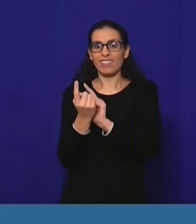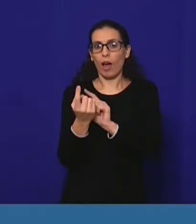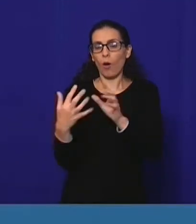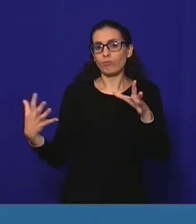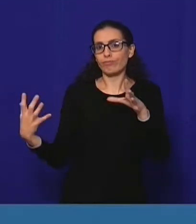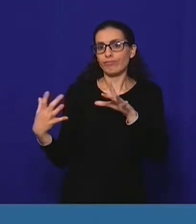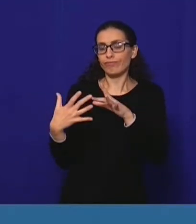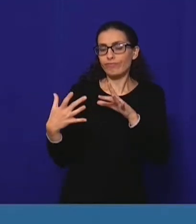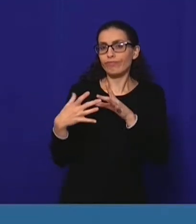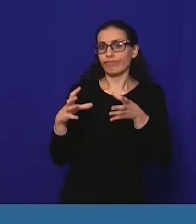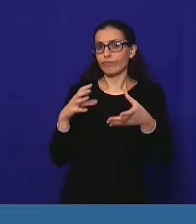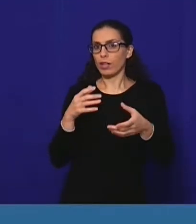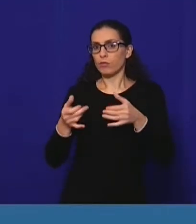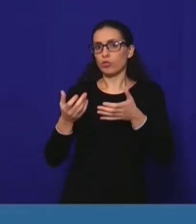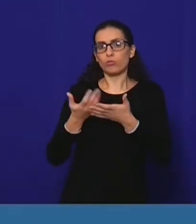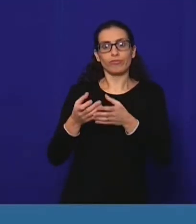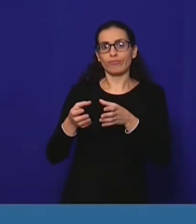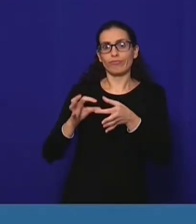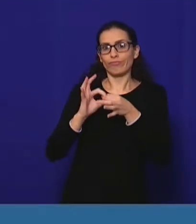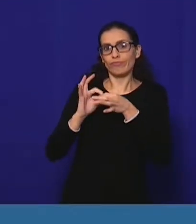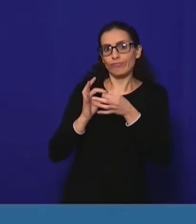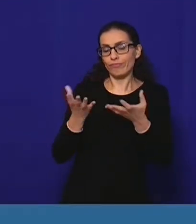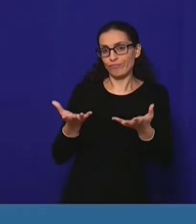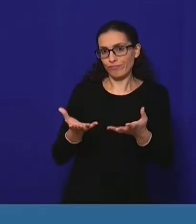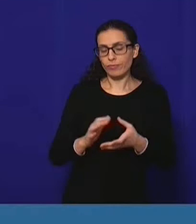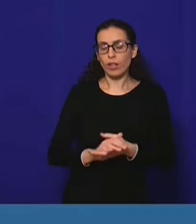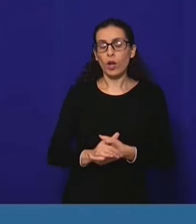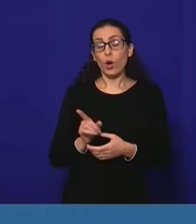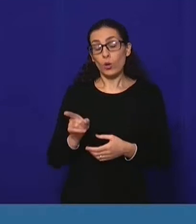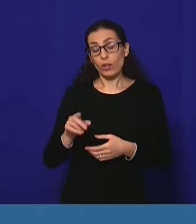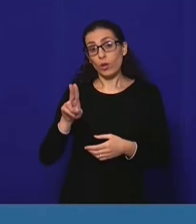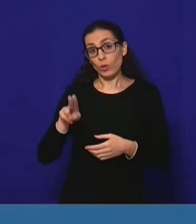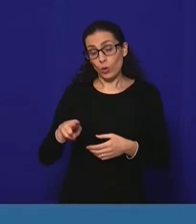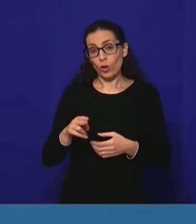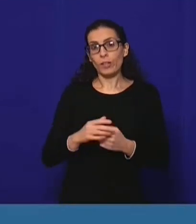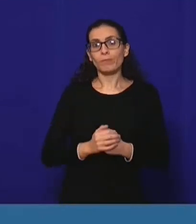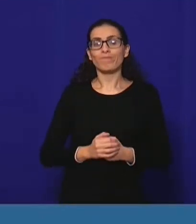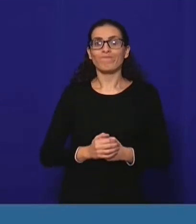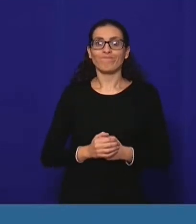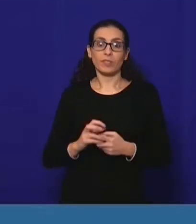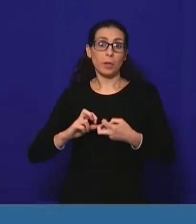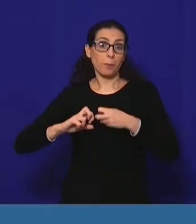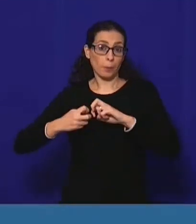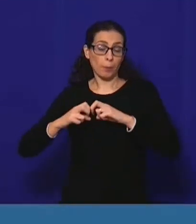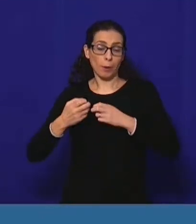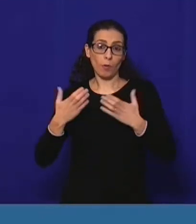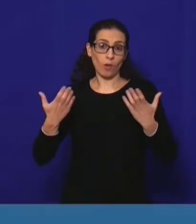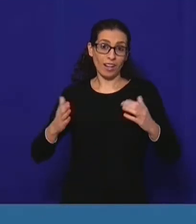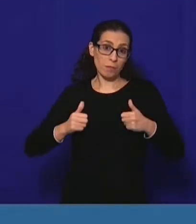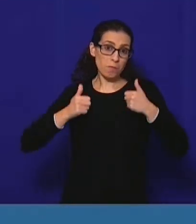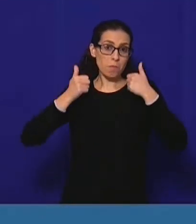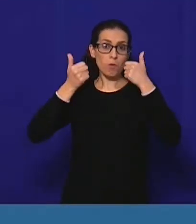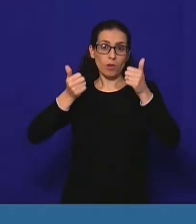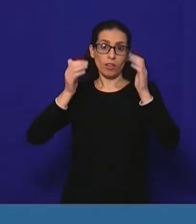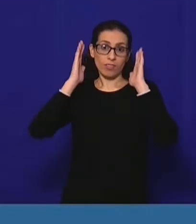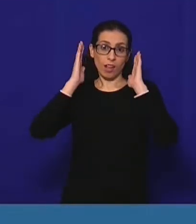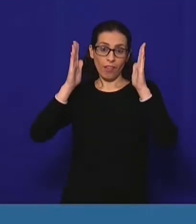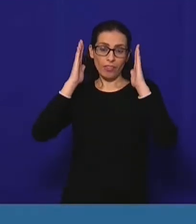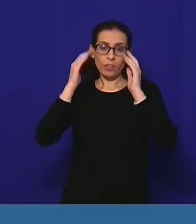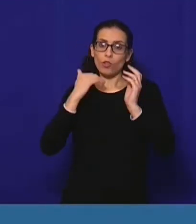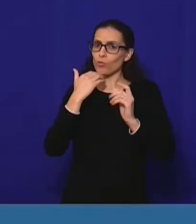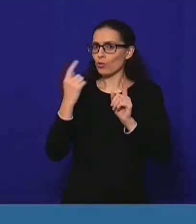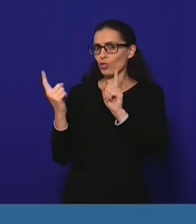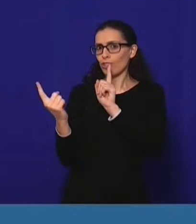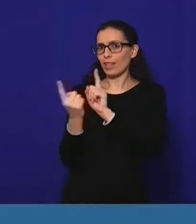ukoll ta' clusters minn hemmhekk. U allura nappellaw hawnhekk li importanti li nkomplu nieħdu ħsieb li ma niltaqgħux ma' nies li huma